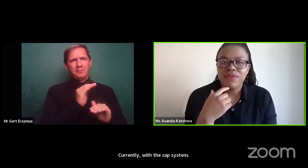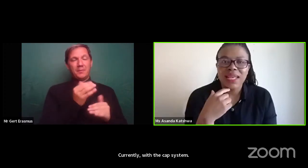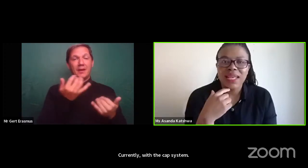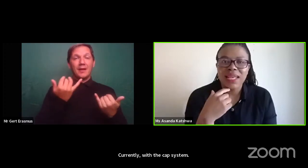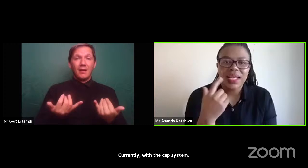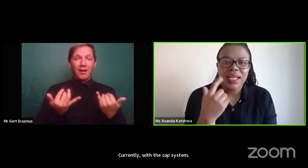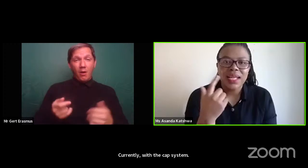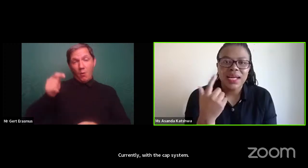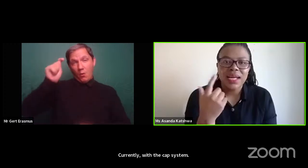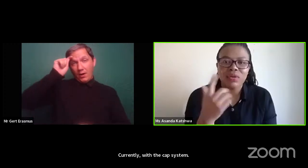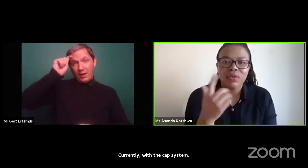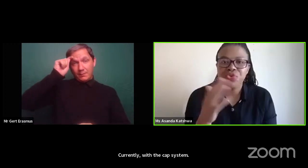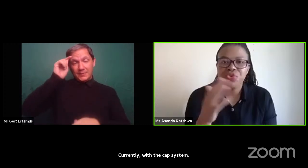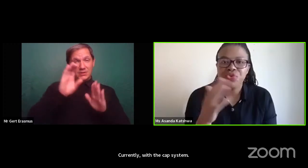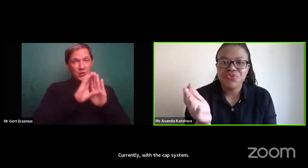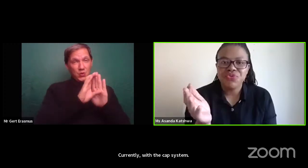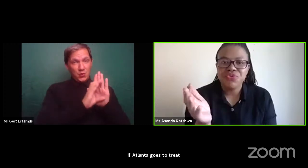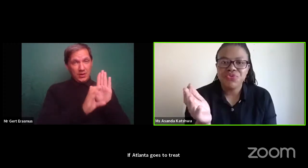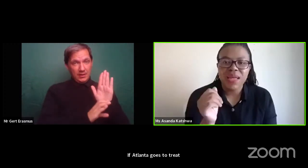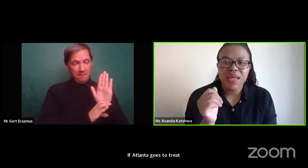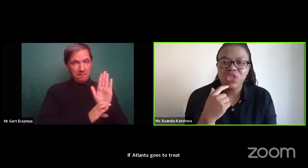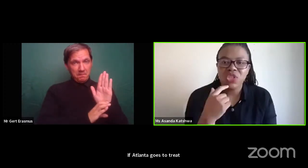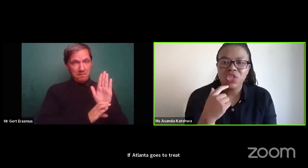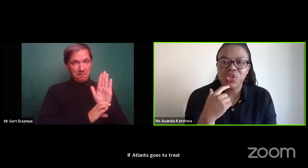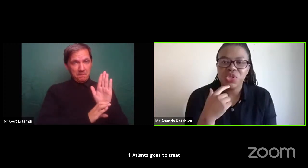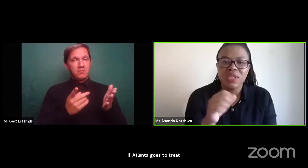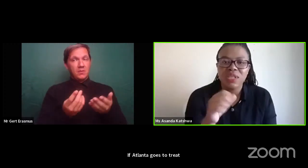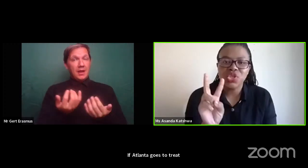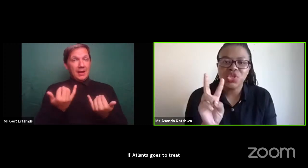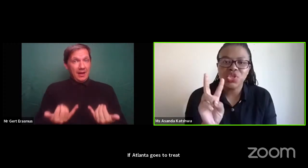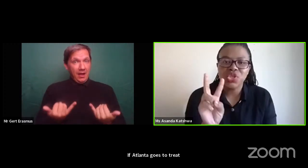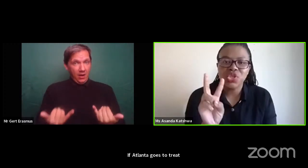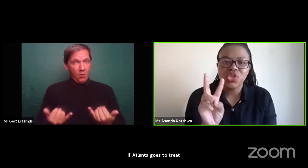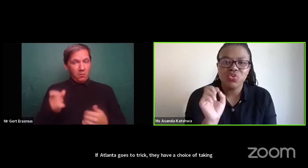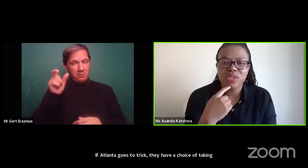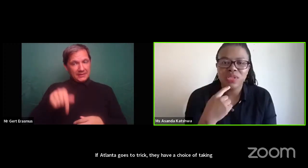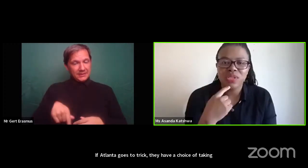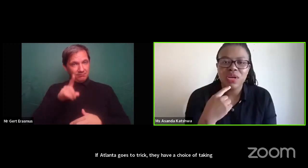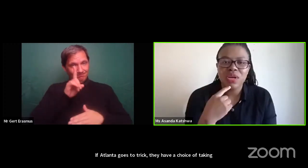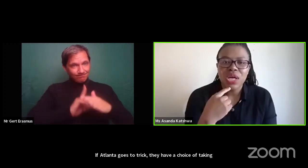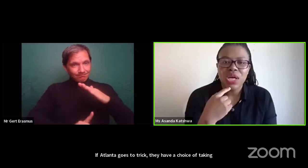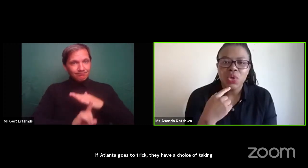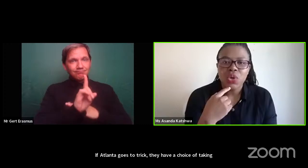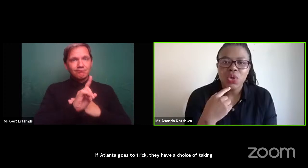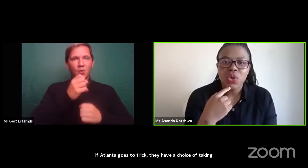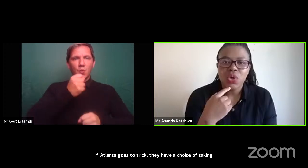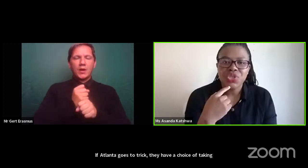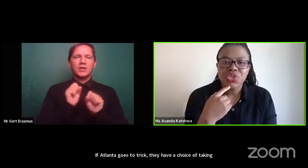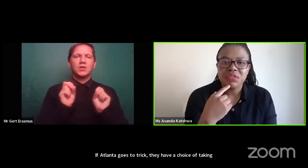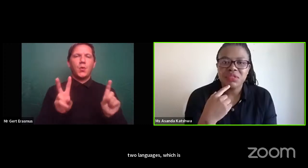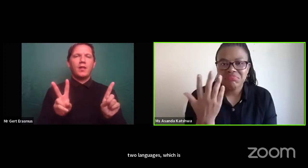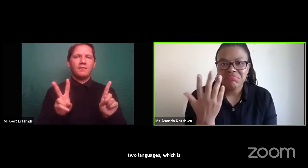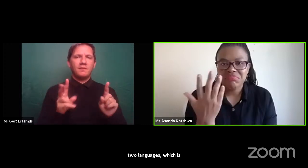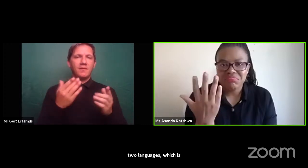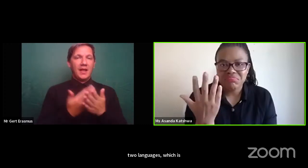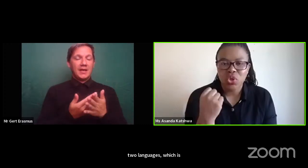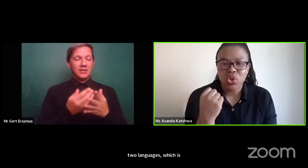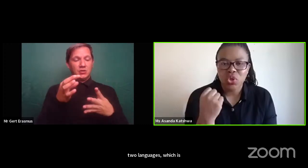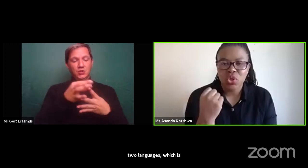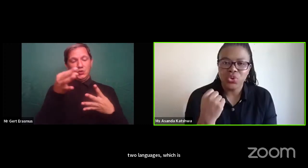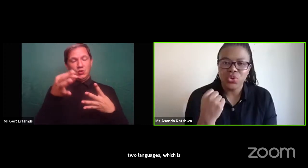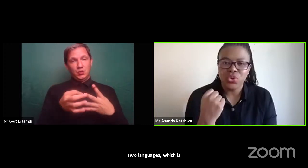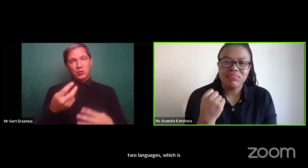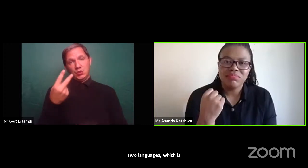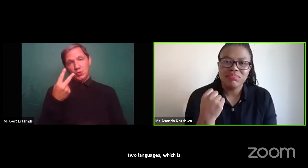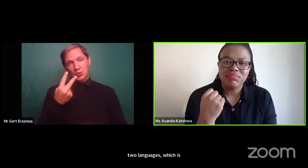if a learner goes to matric, they have a choice of taking 2 languages, which is